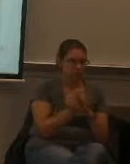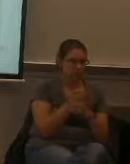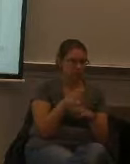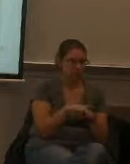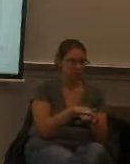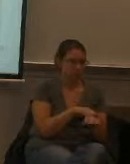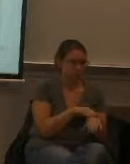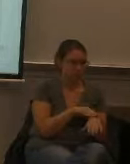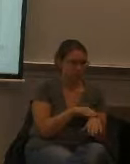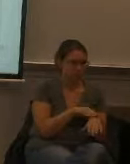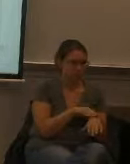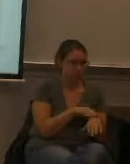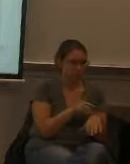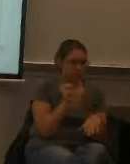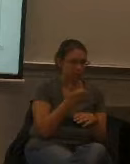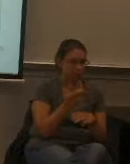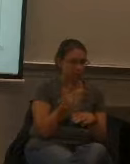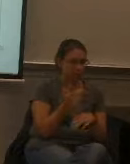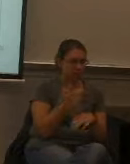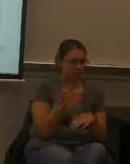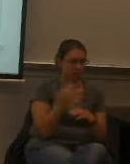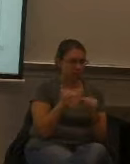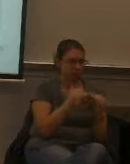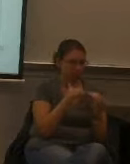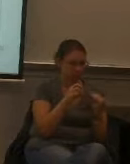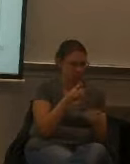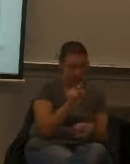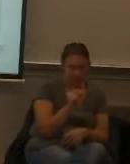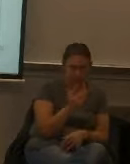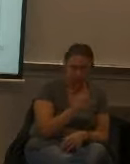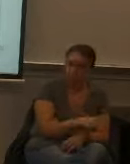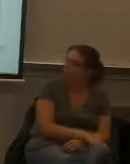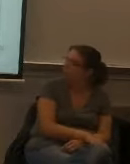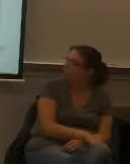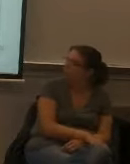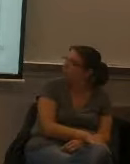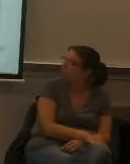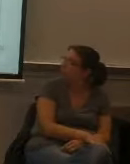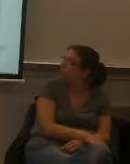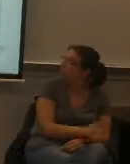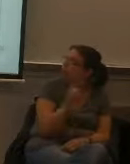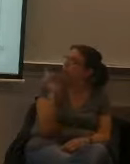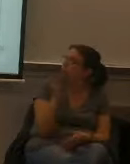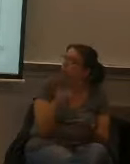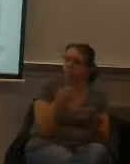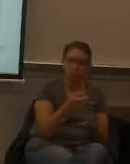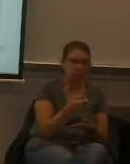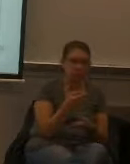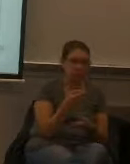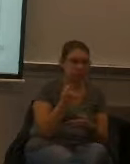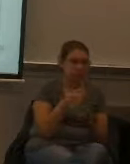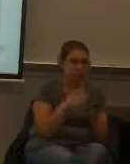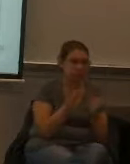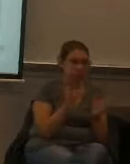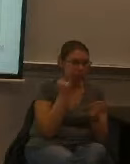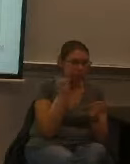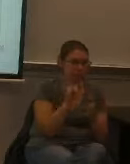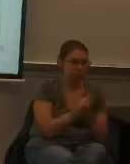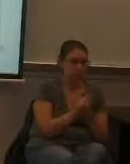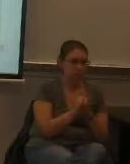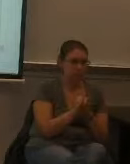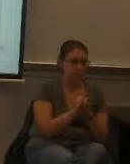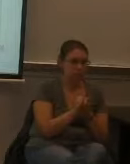slowly. And these things all sort of equal out. This also then gives you the general idea